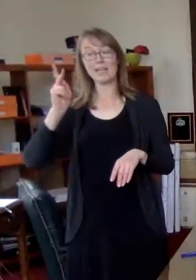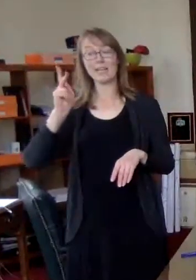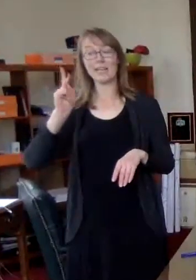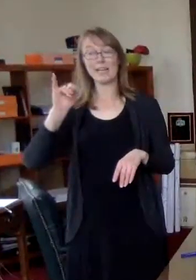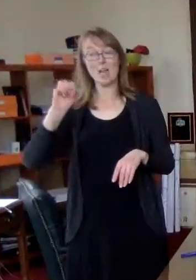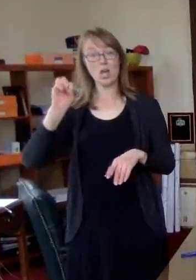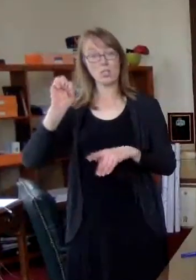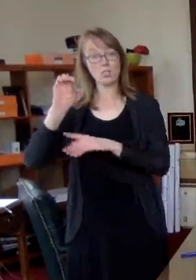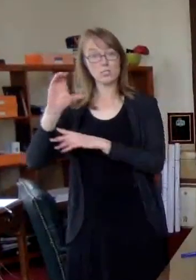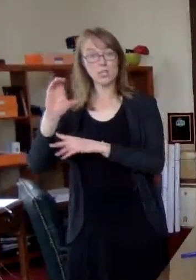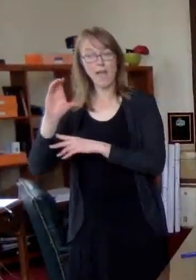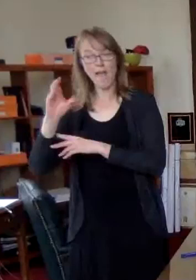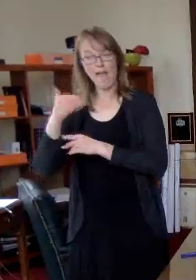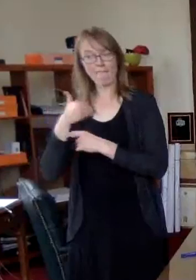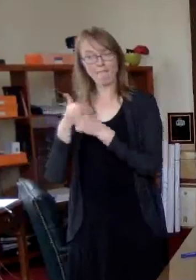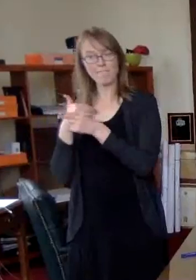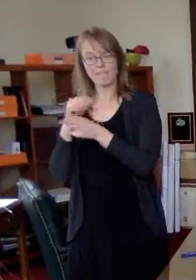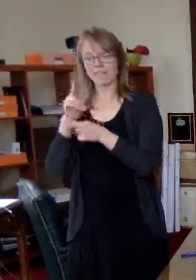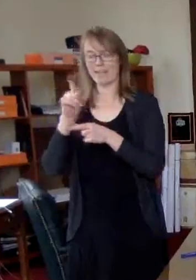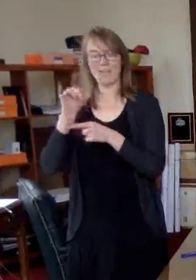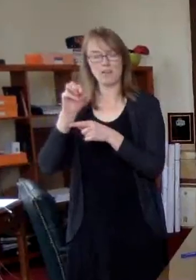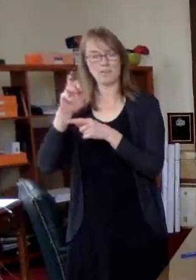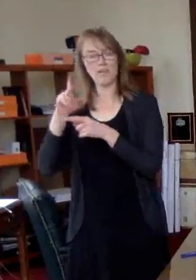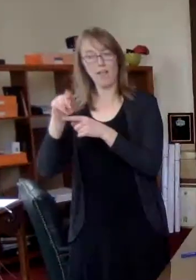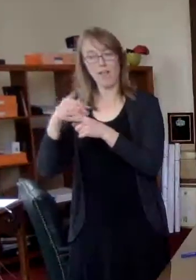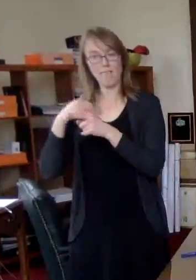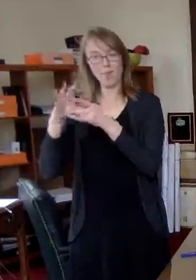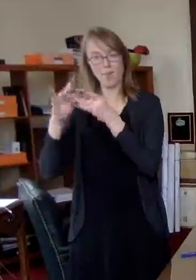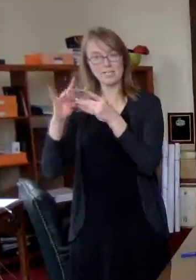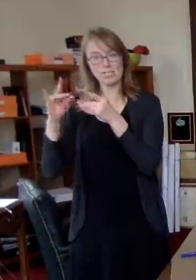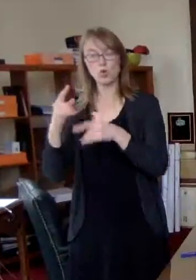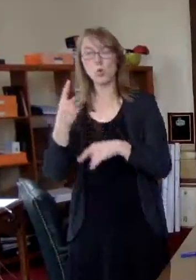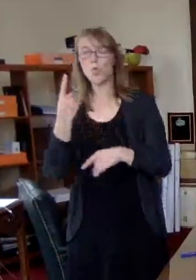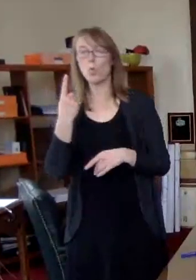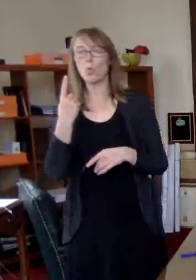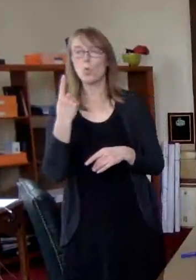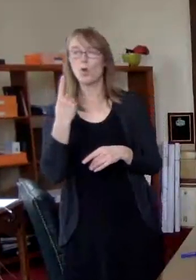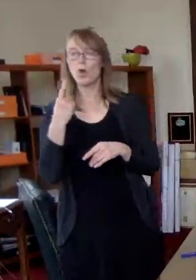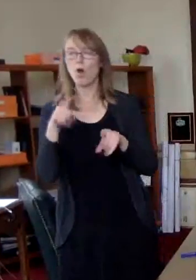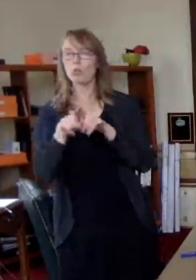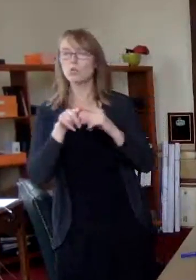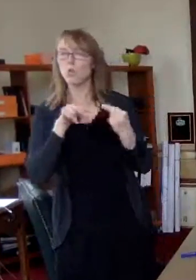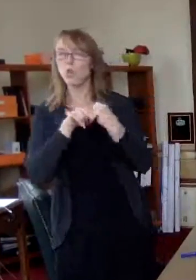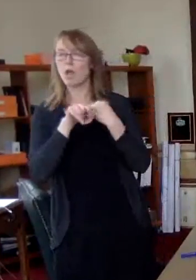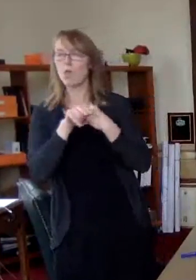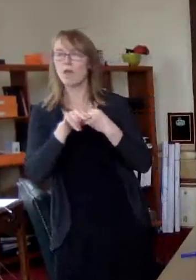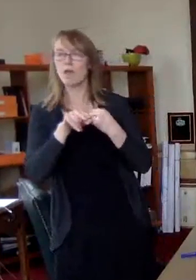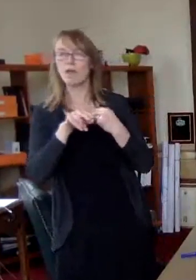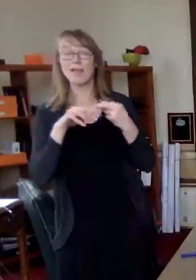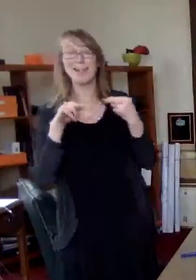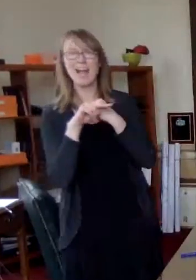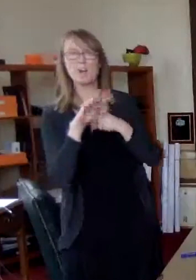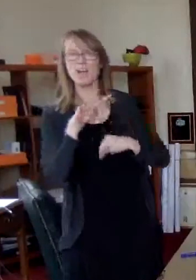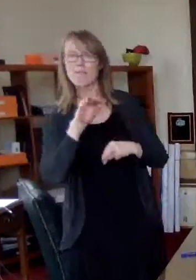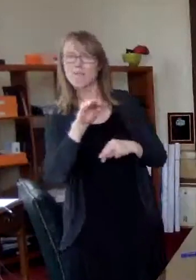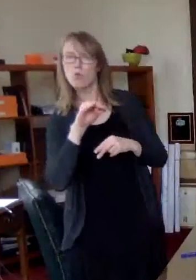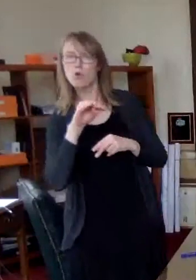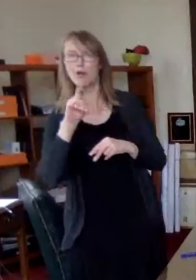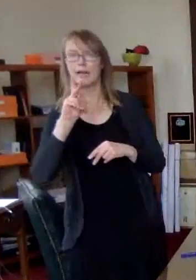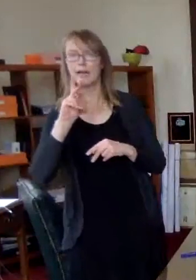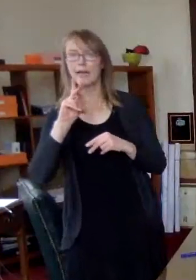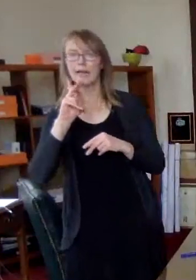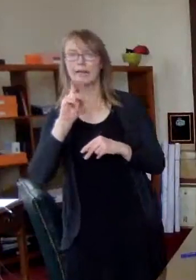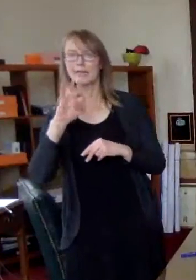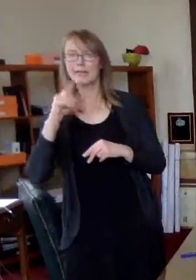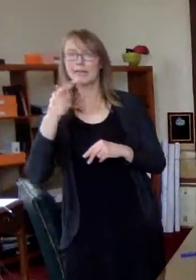billboards, digital billboards in the city that have messages. One is at Highway 40 and Kings Highway, I think it is. The other is 44